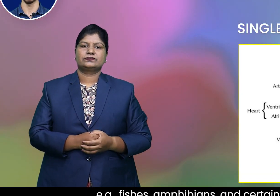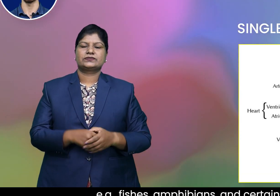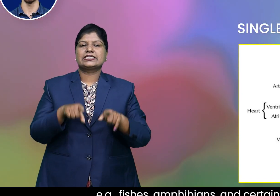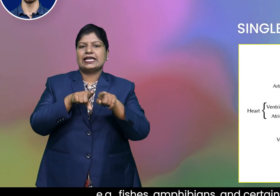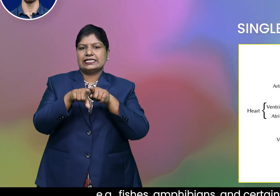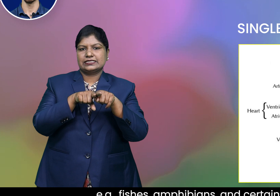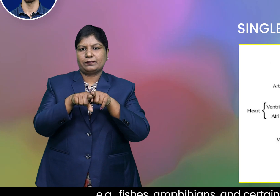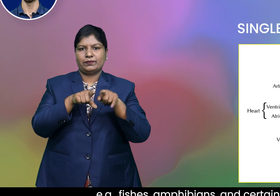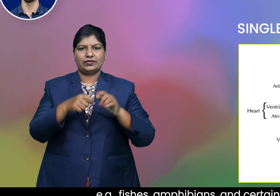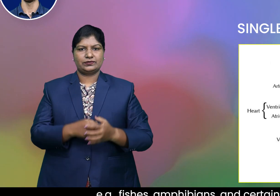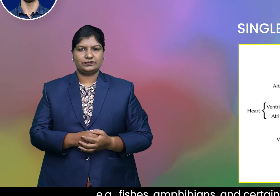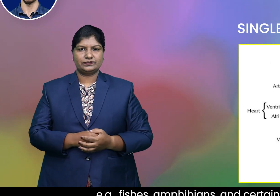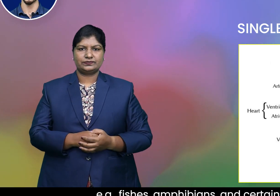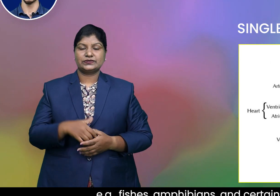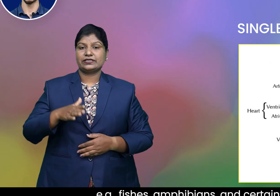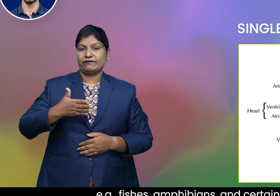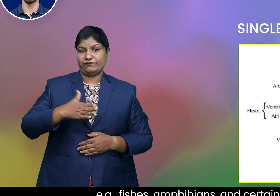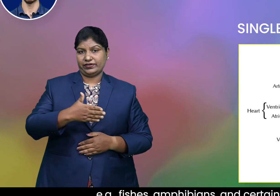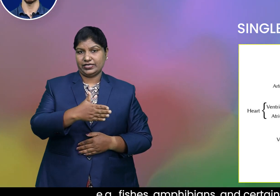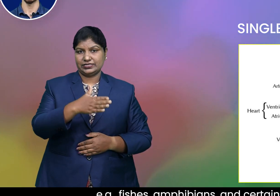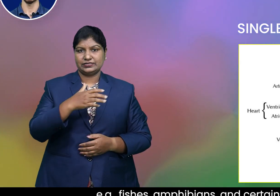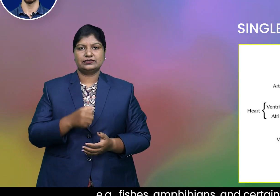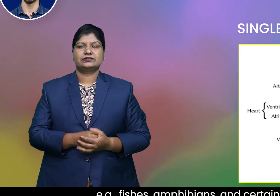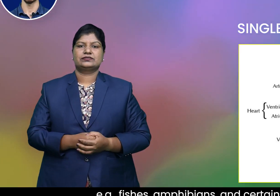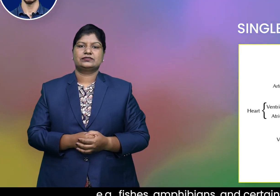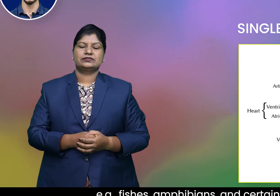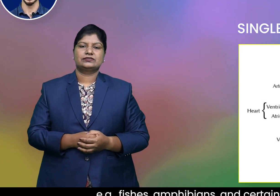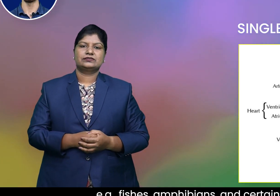For example, fishes,